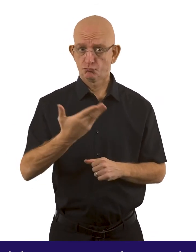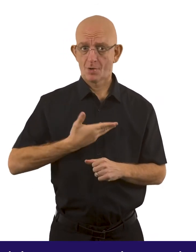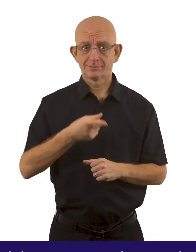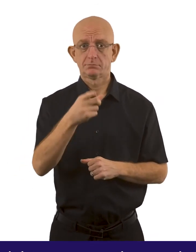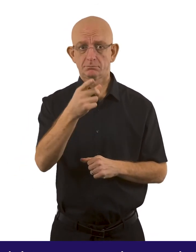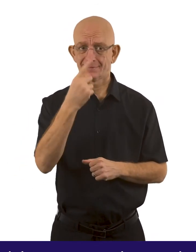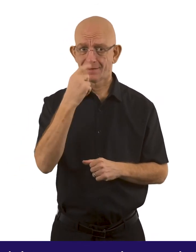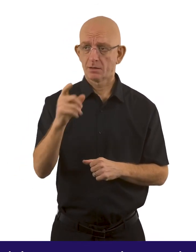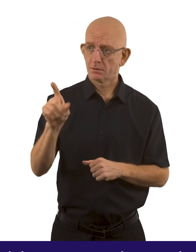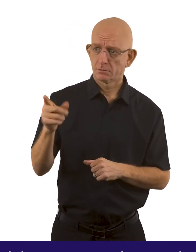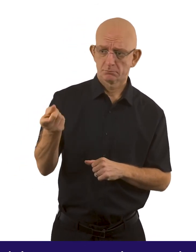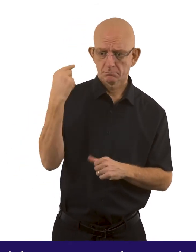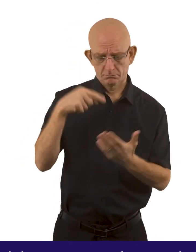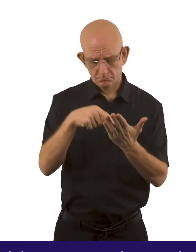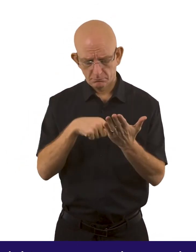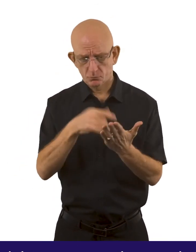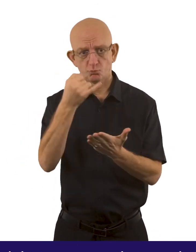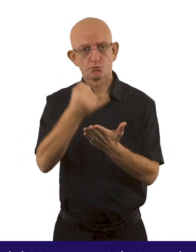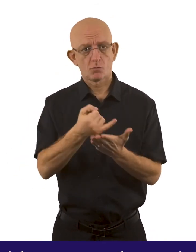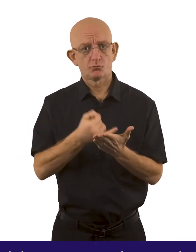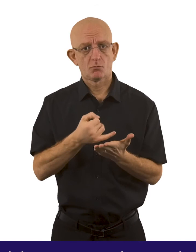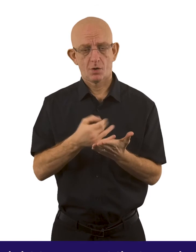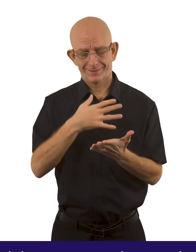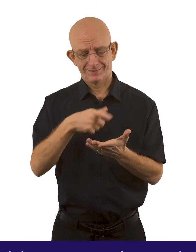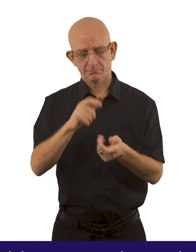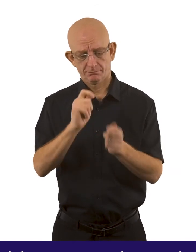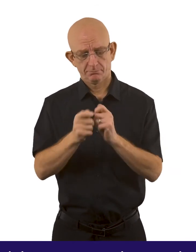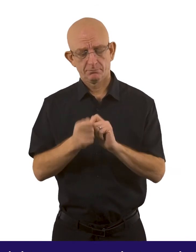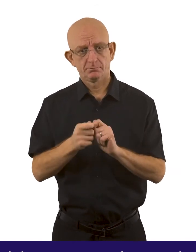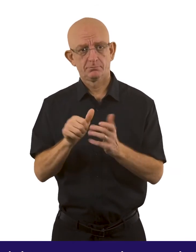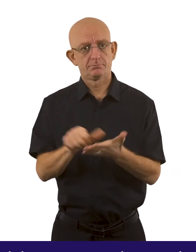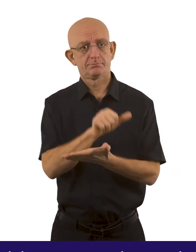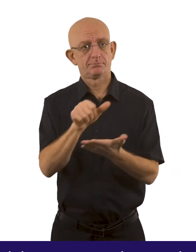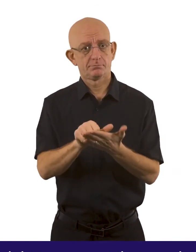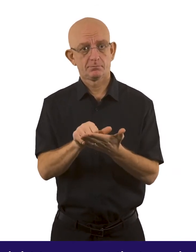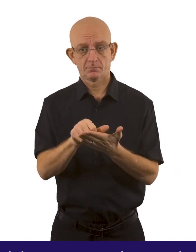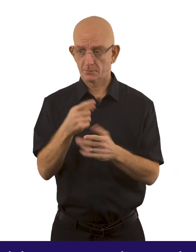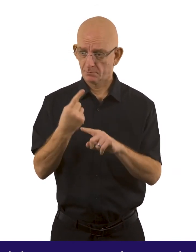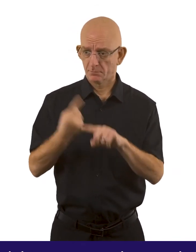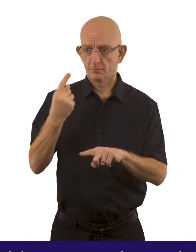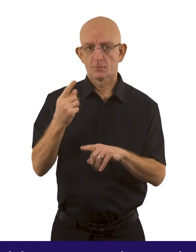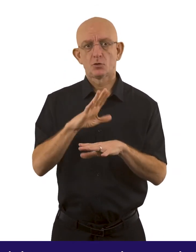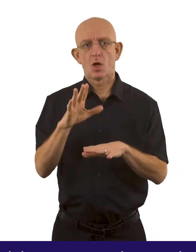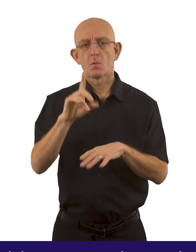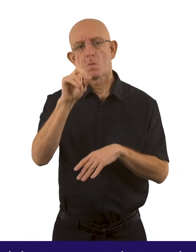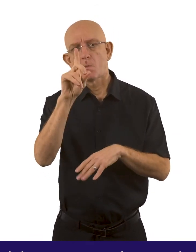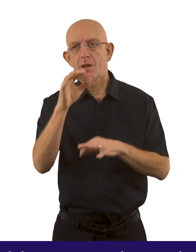You have the right to request that any inaccuracies in your personal data are rectified without delay.